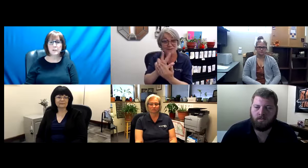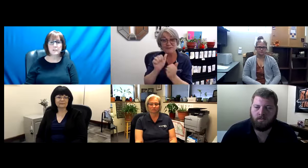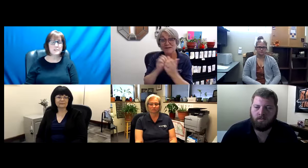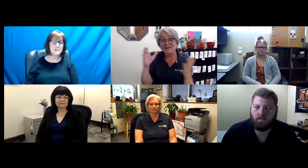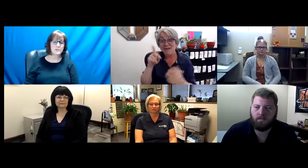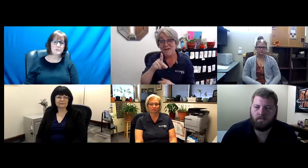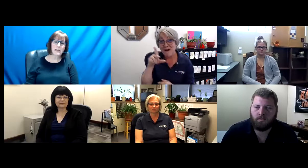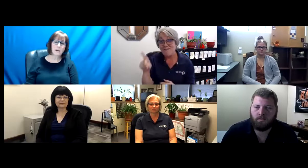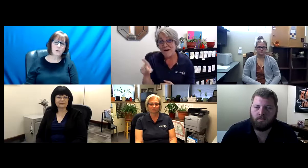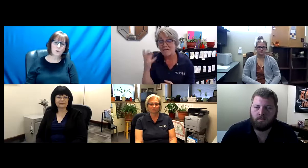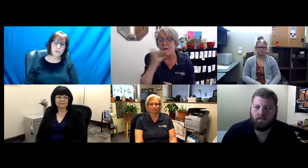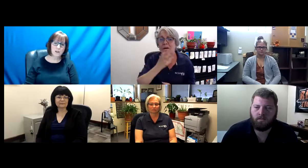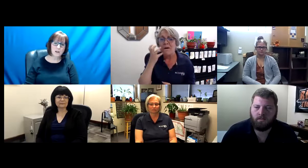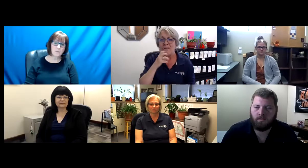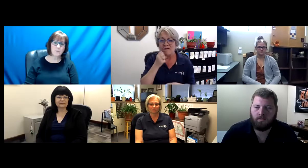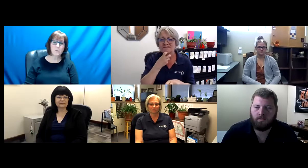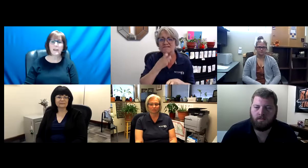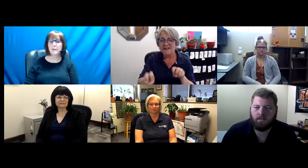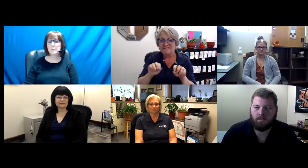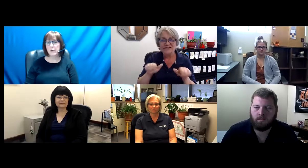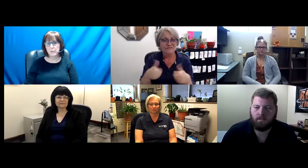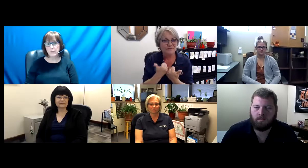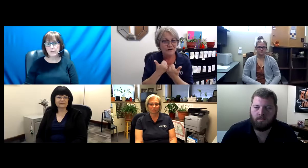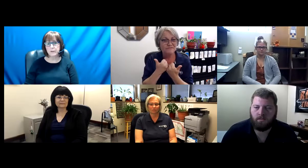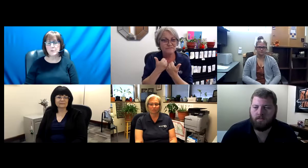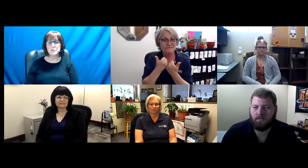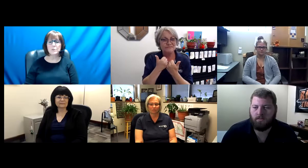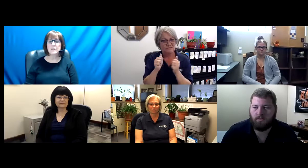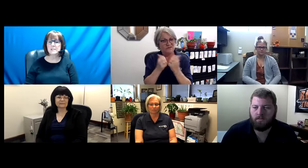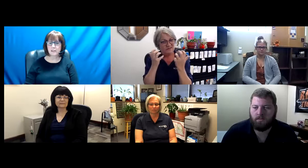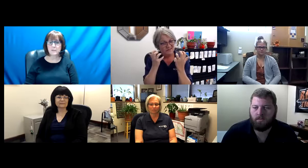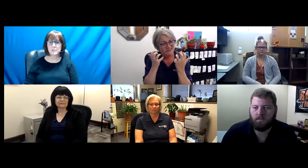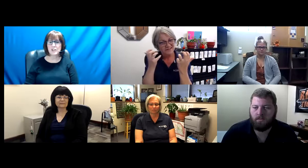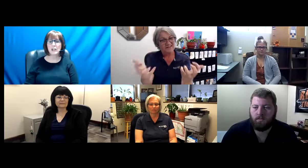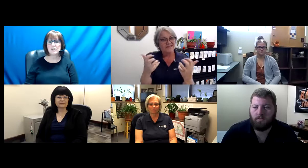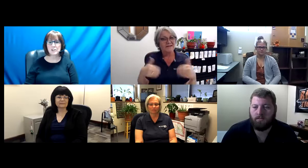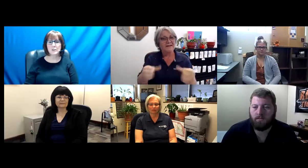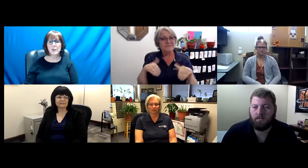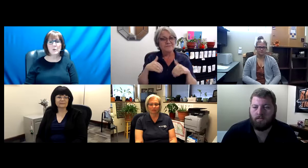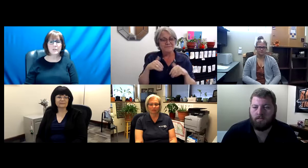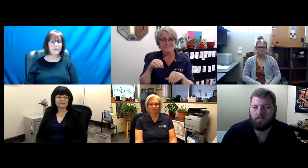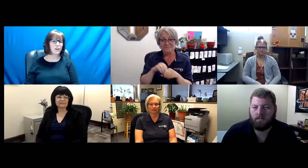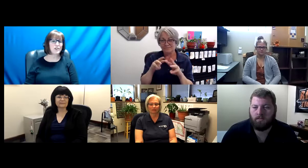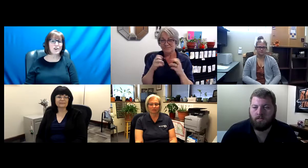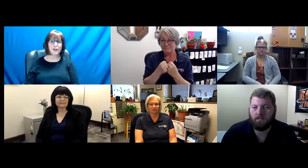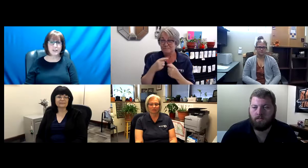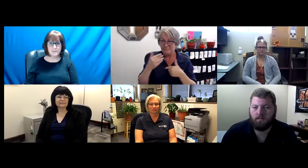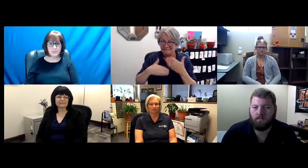is a 3-hour workshop without a PowerPoint. It was really tough. It was challenging with a large audience to present